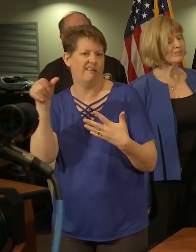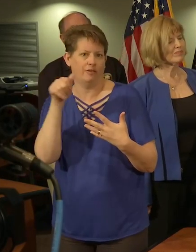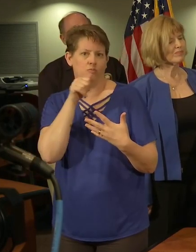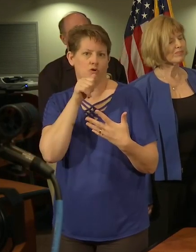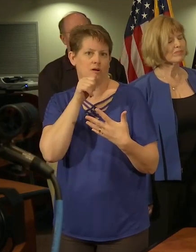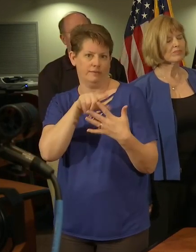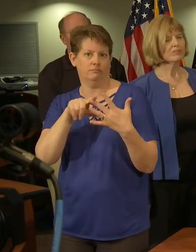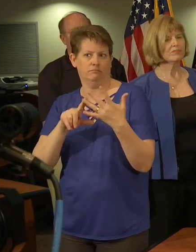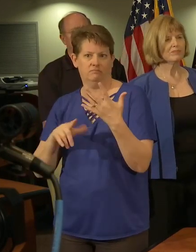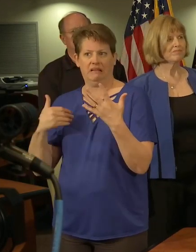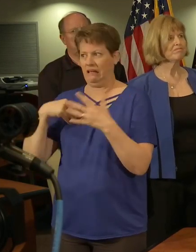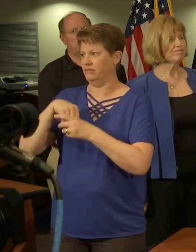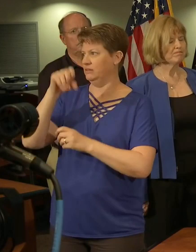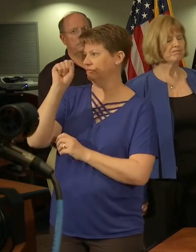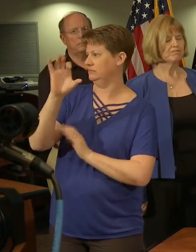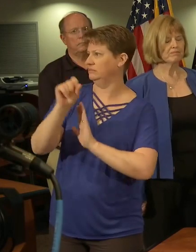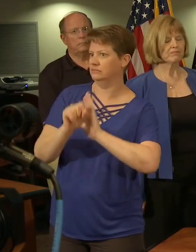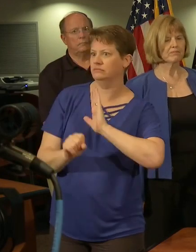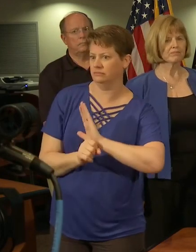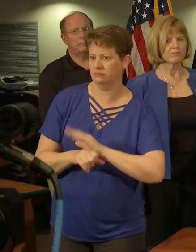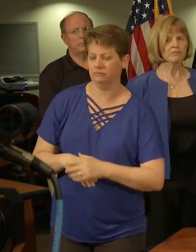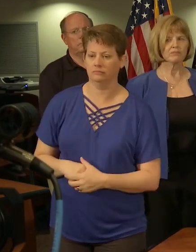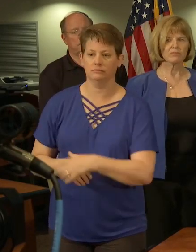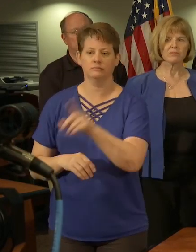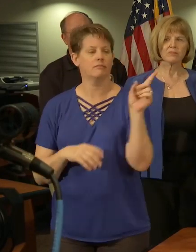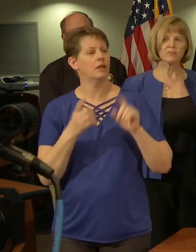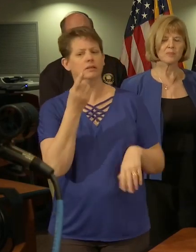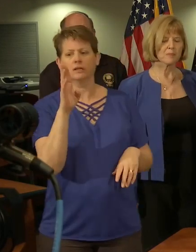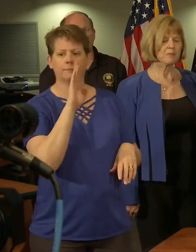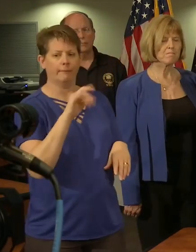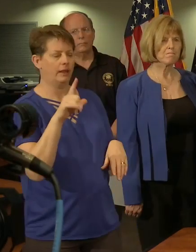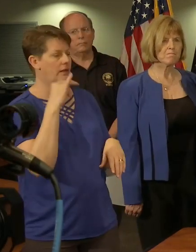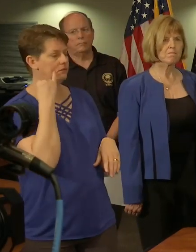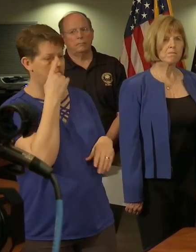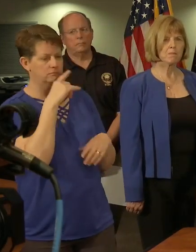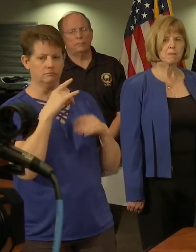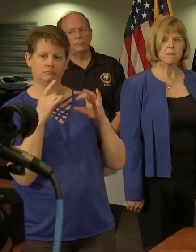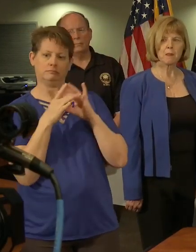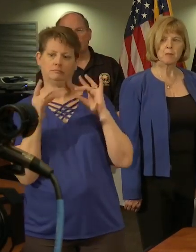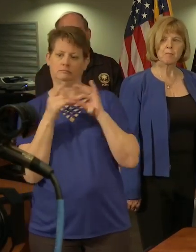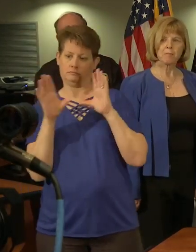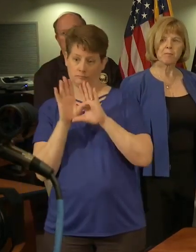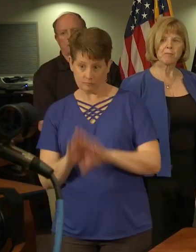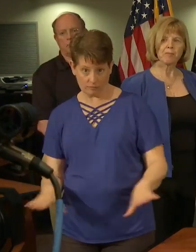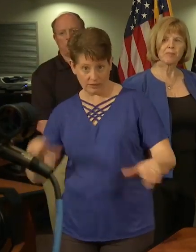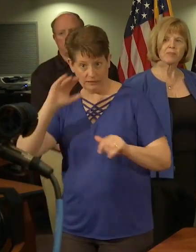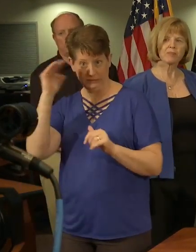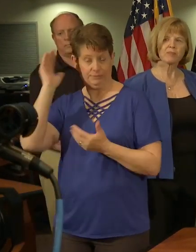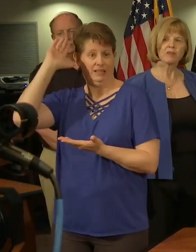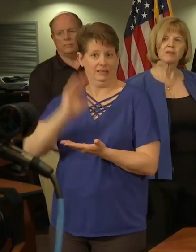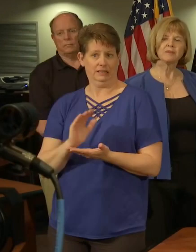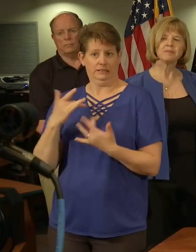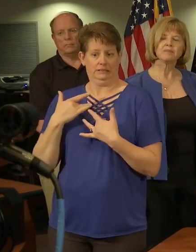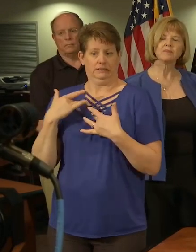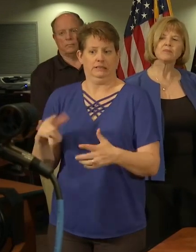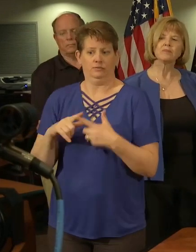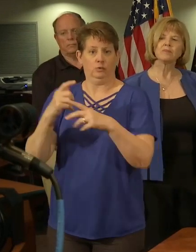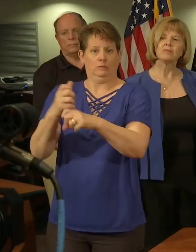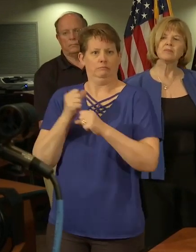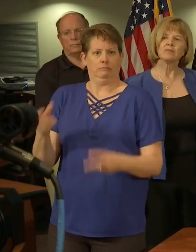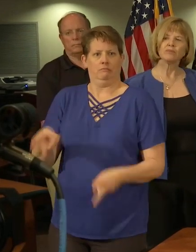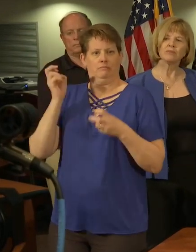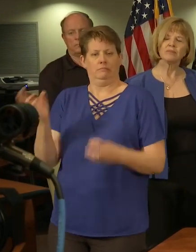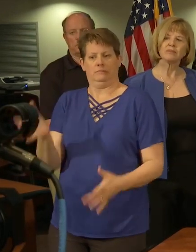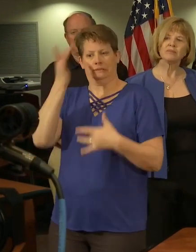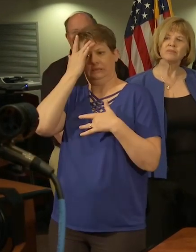the other private ones in the state. Dr. Bell, if you could address, children seem to be the least susceptible to actually getting sick. Why